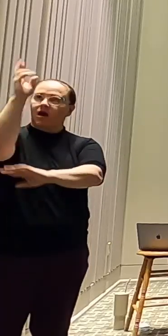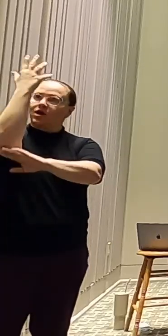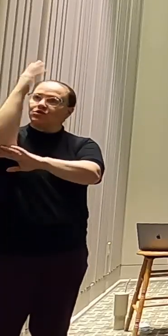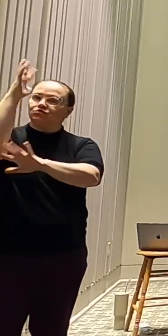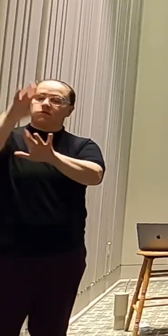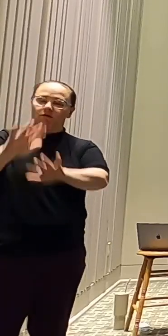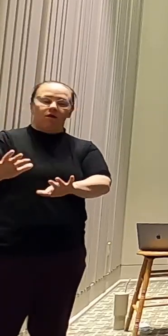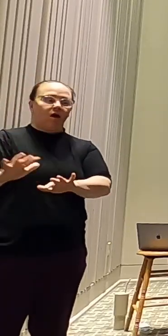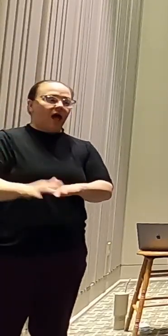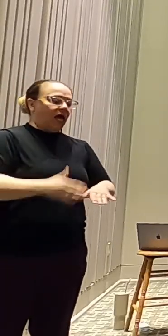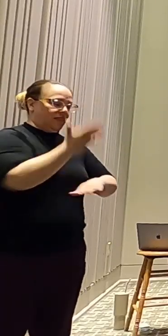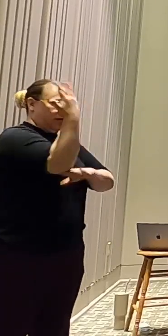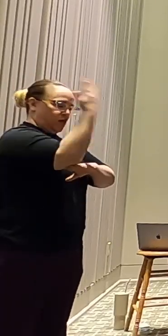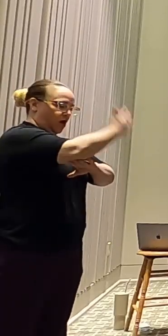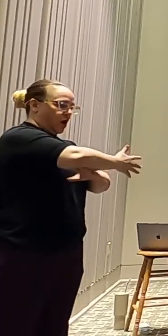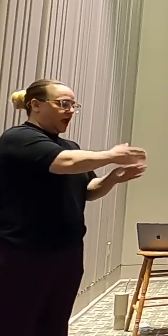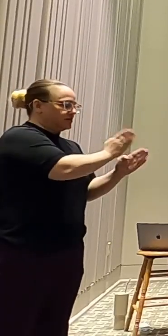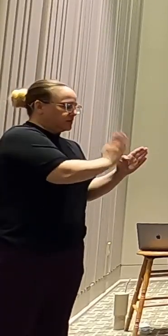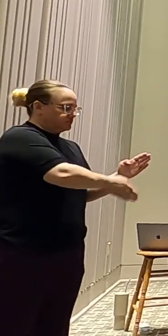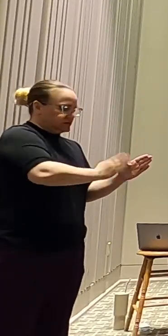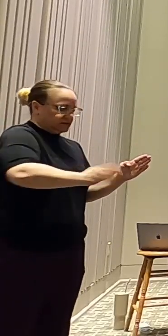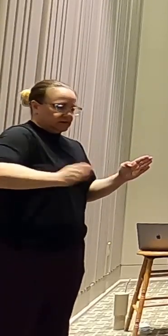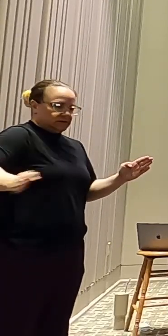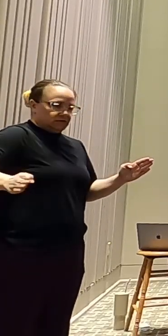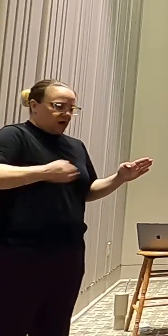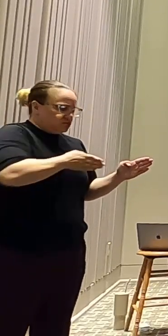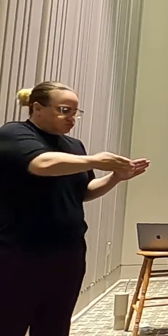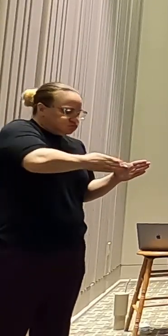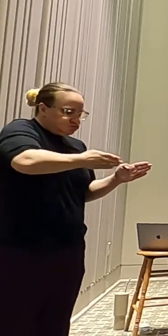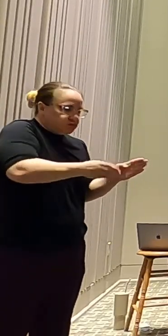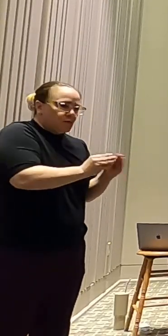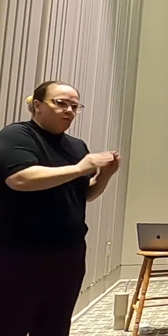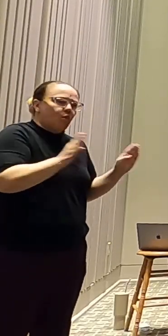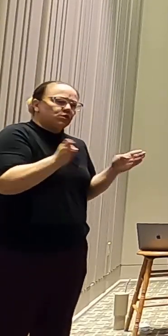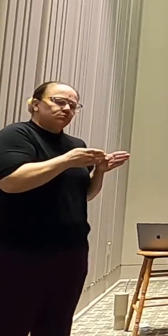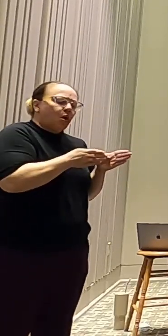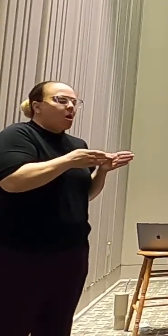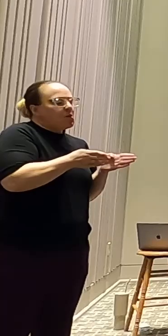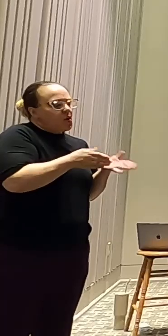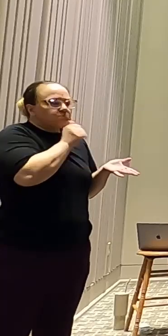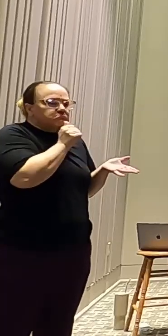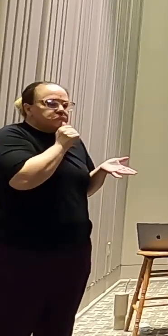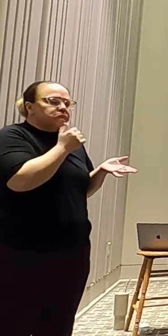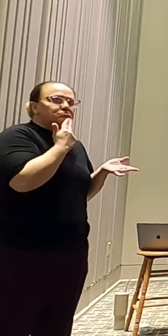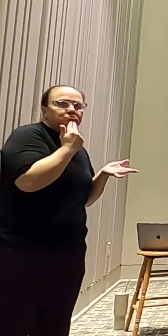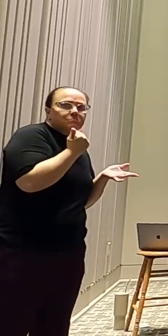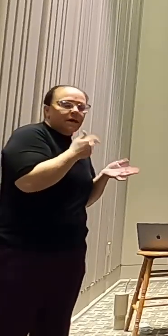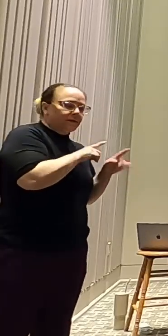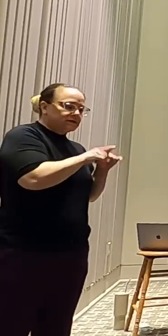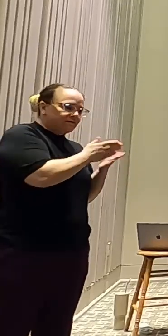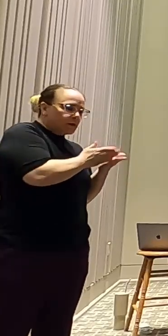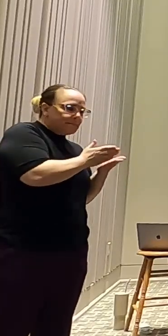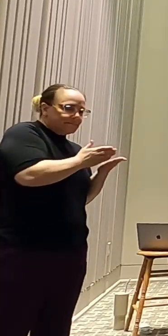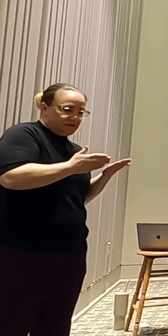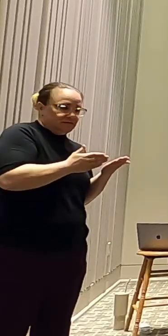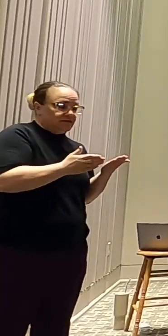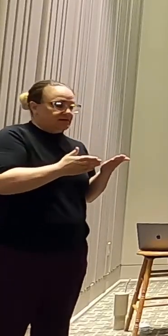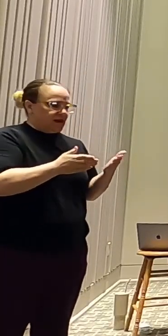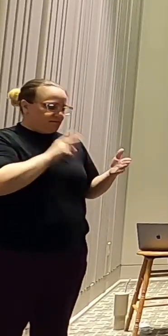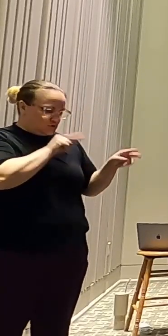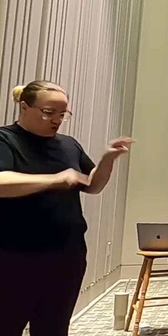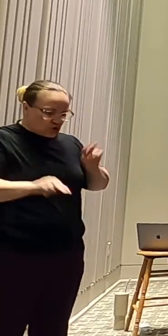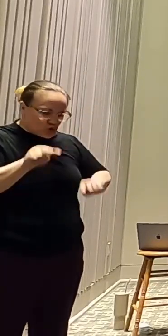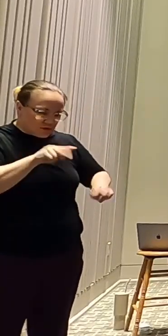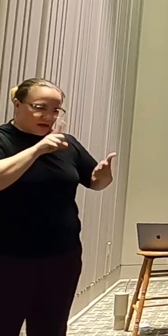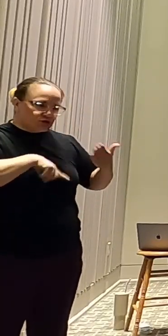manageable pieces, and the carver chooses a section with the right grain and minimal knots to ensure that there's durability.